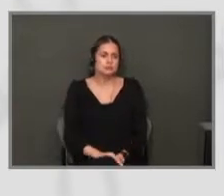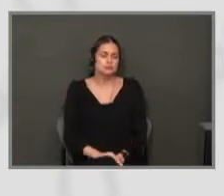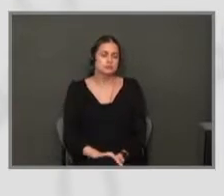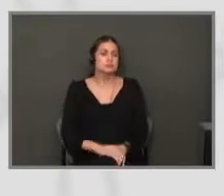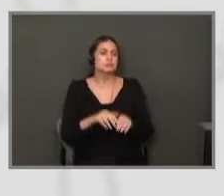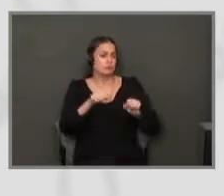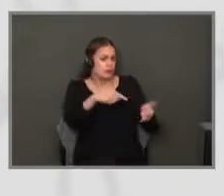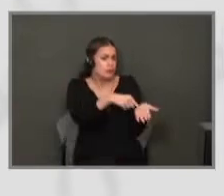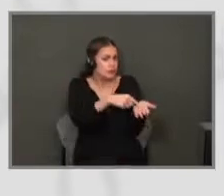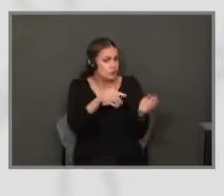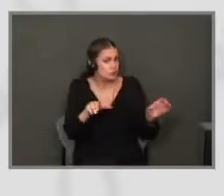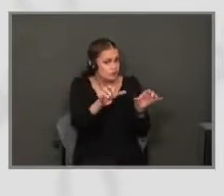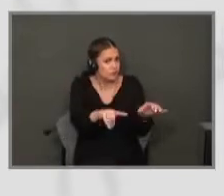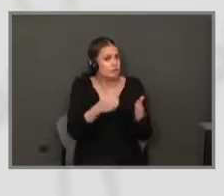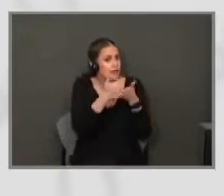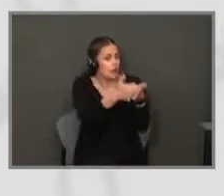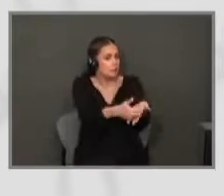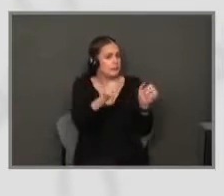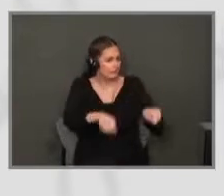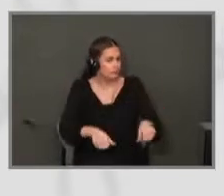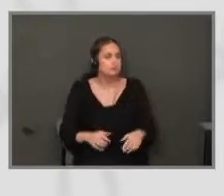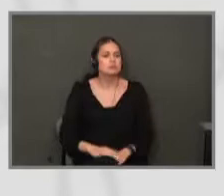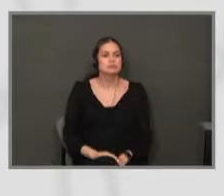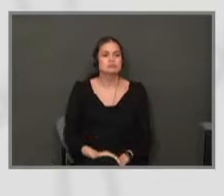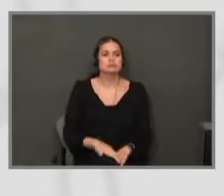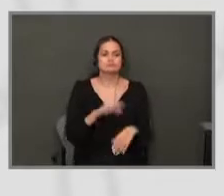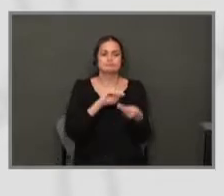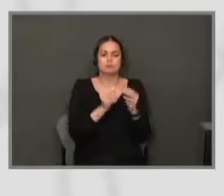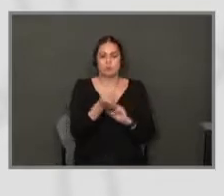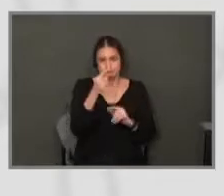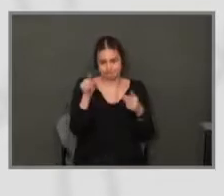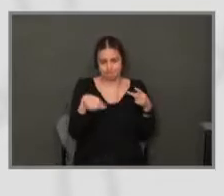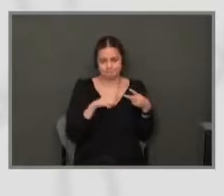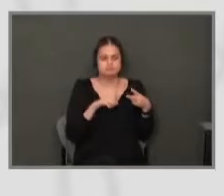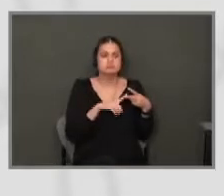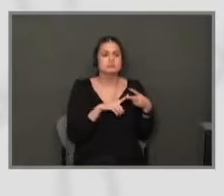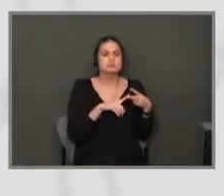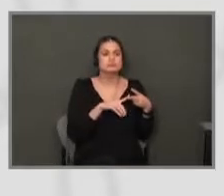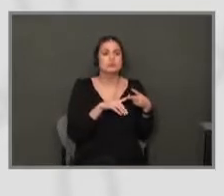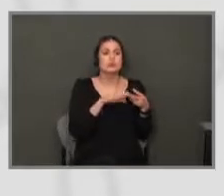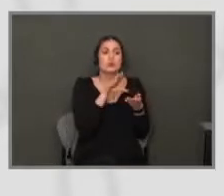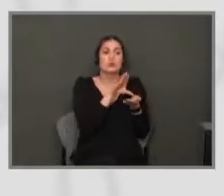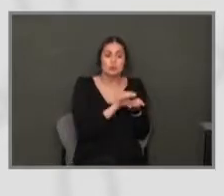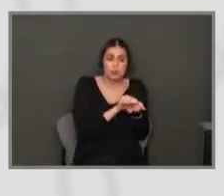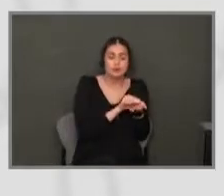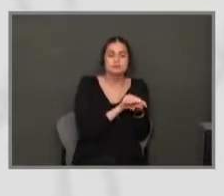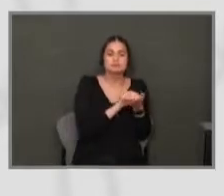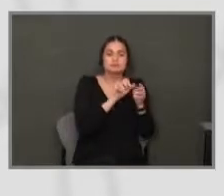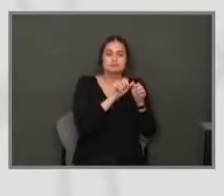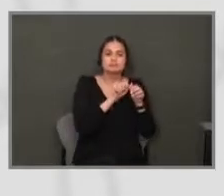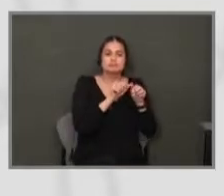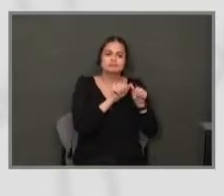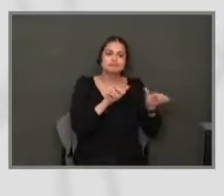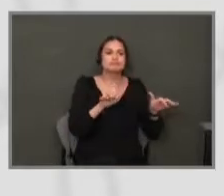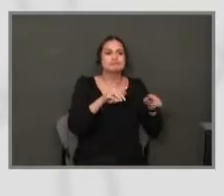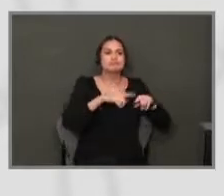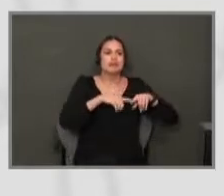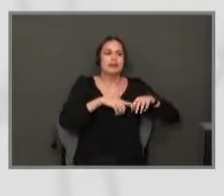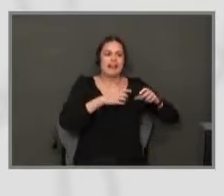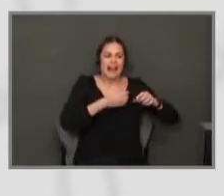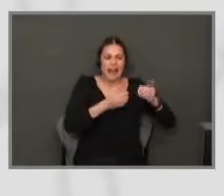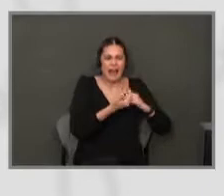we can afford to do that this year, number one. Number two, that credit would be distributed based on how we receive the